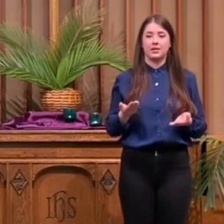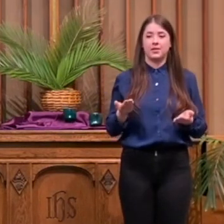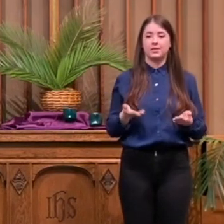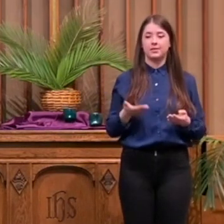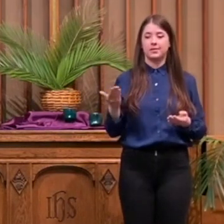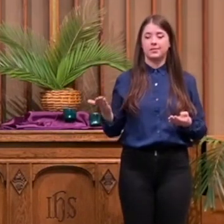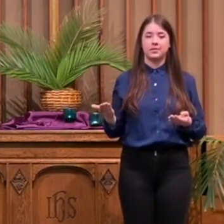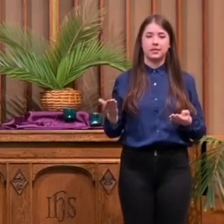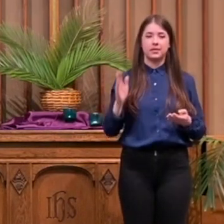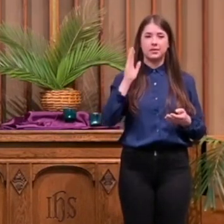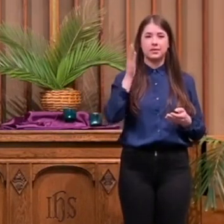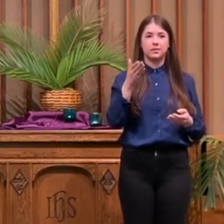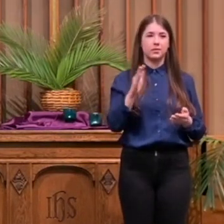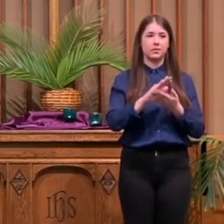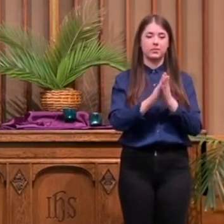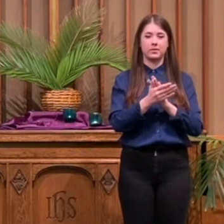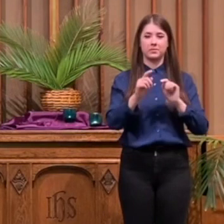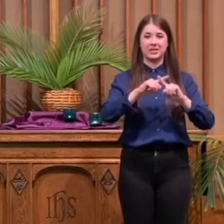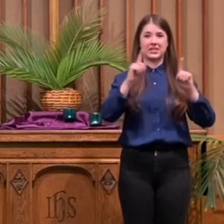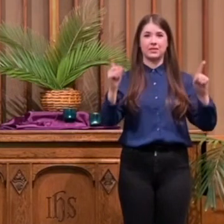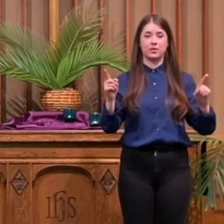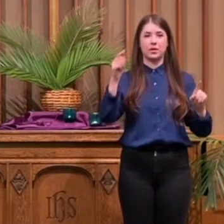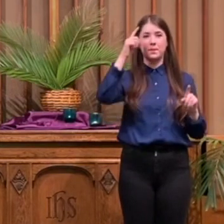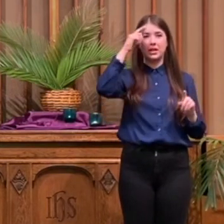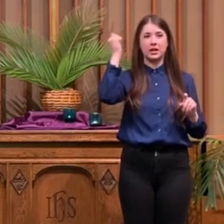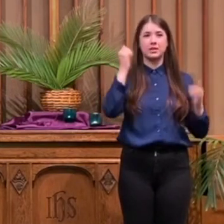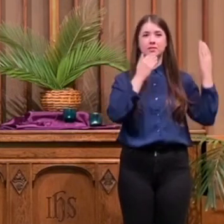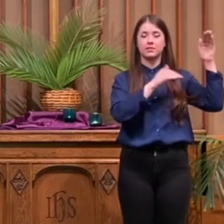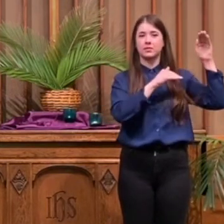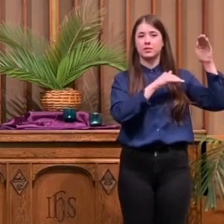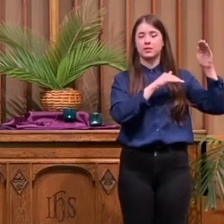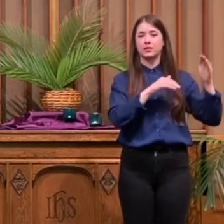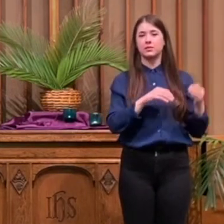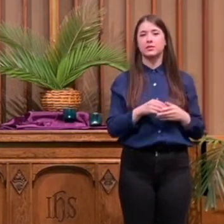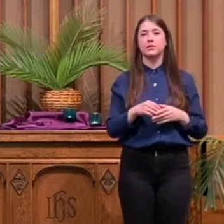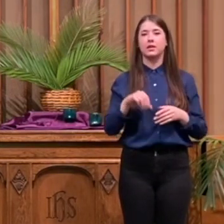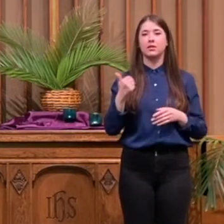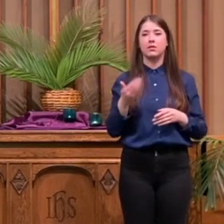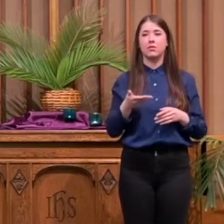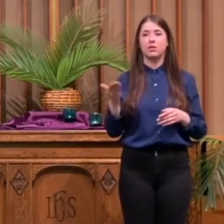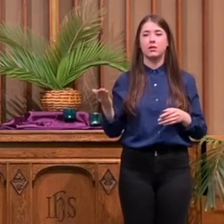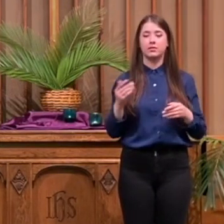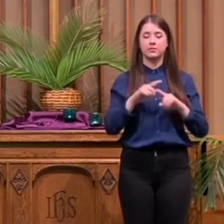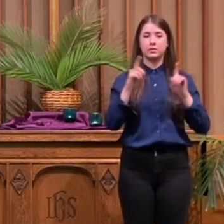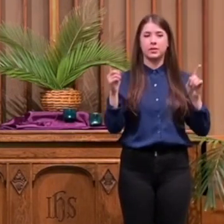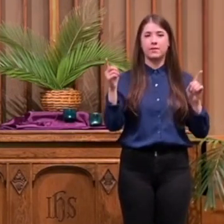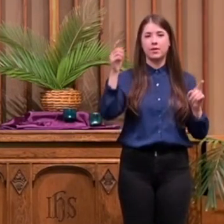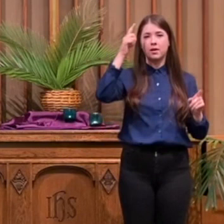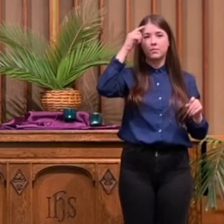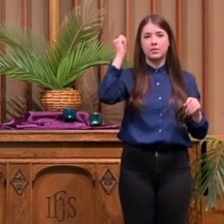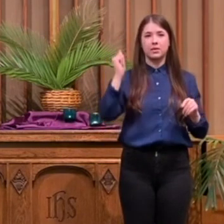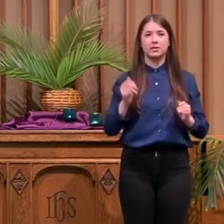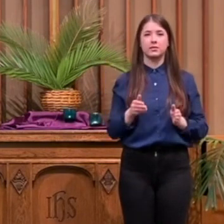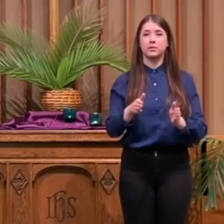be different because of restrictions, and other things will be different because of the way we